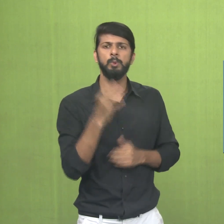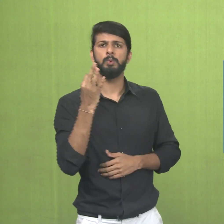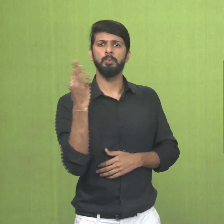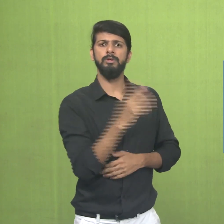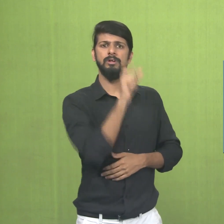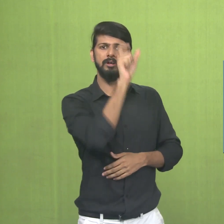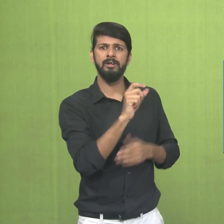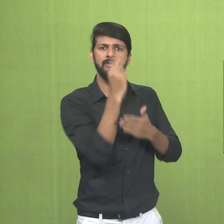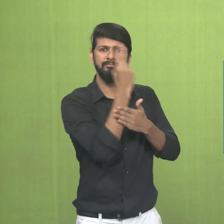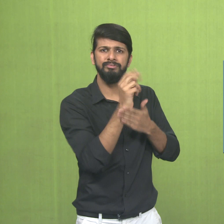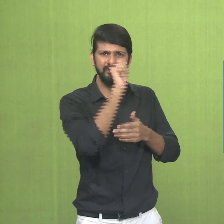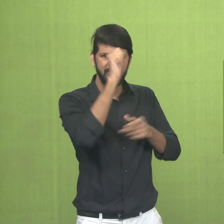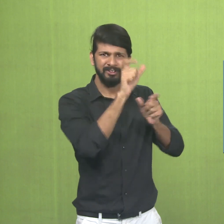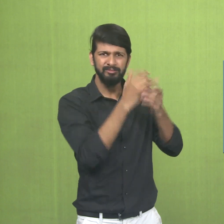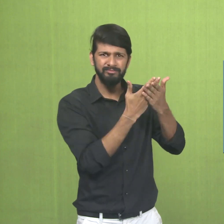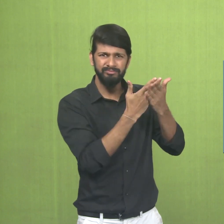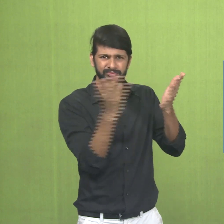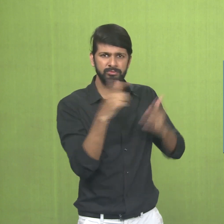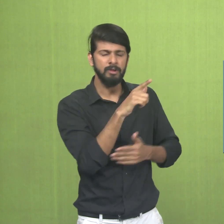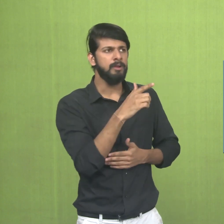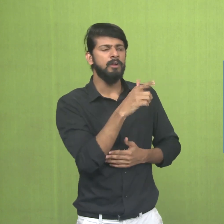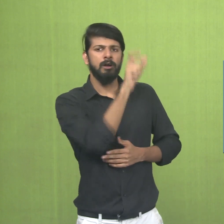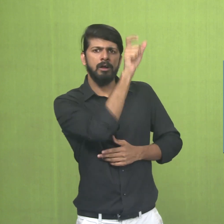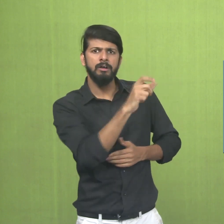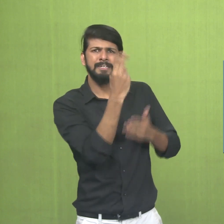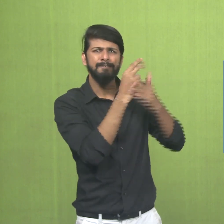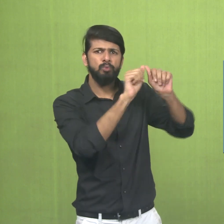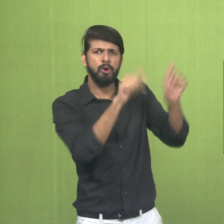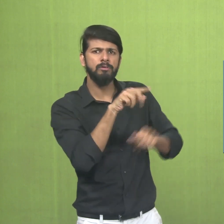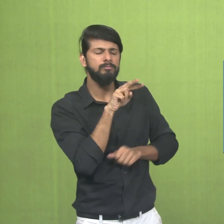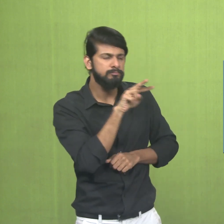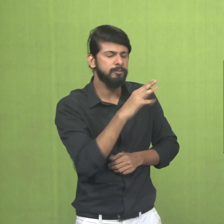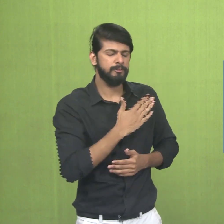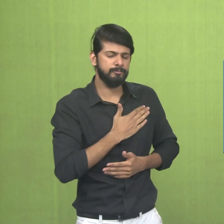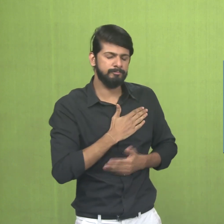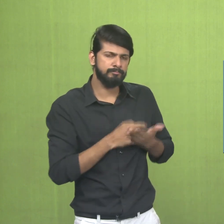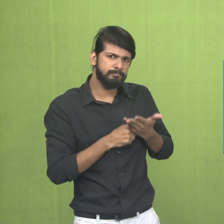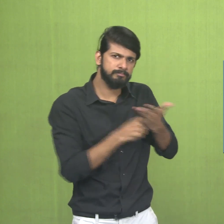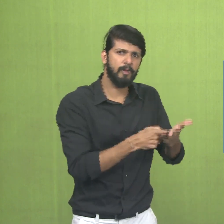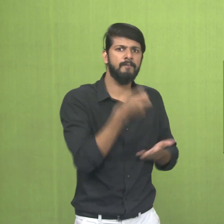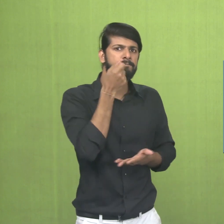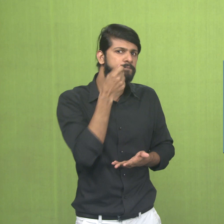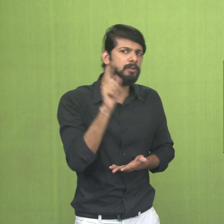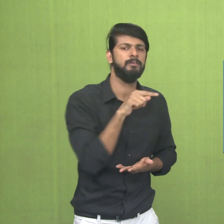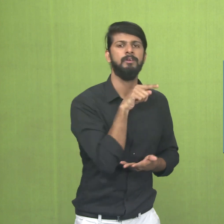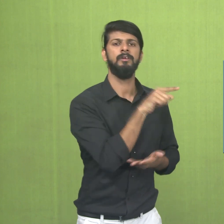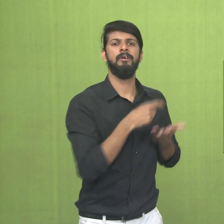Abanindranath is highly respected and regarded as the father of India's modern